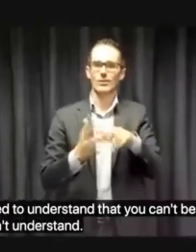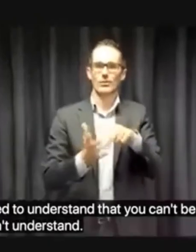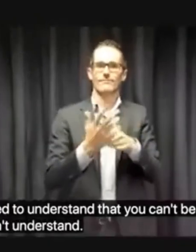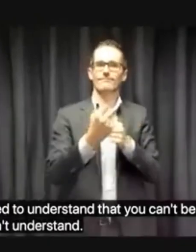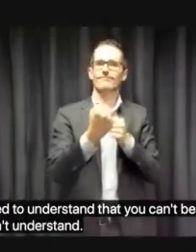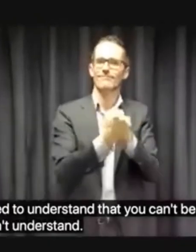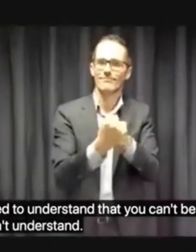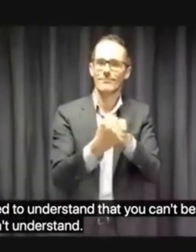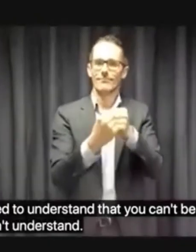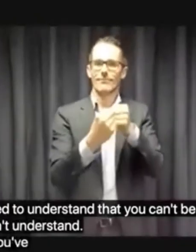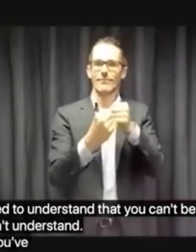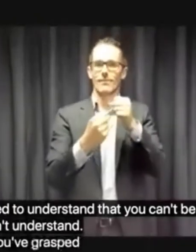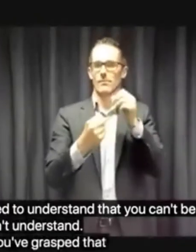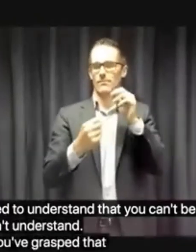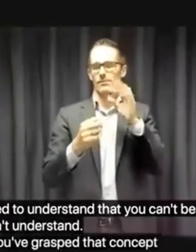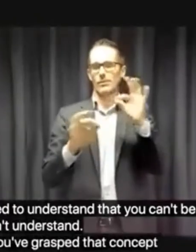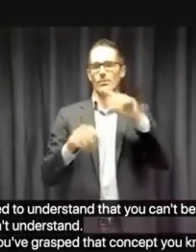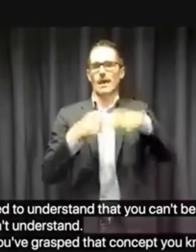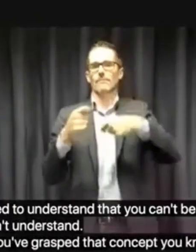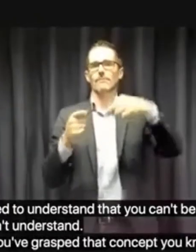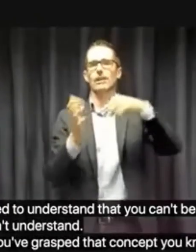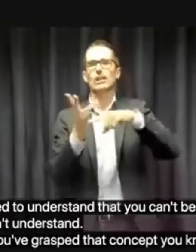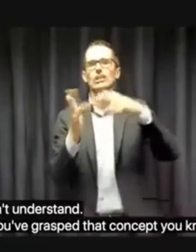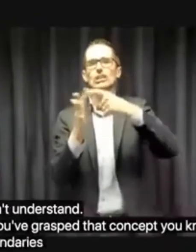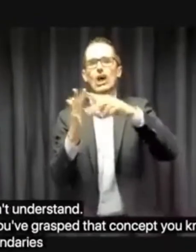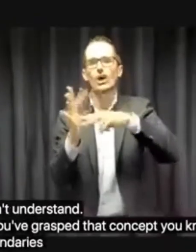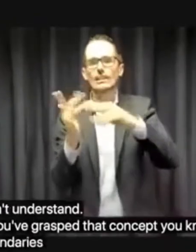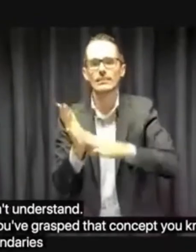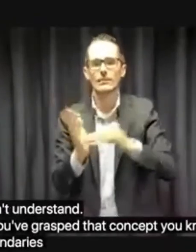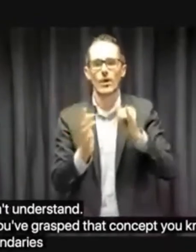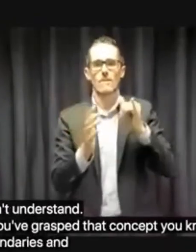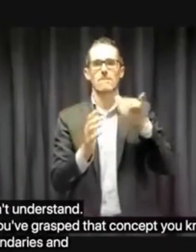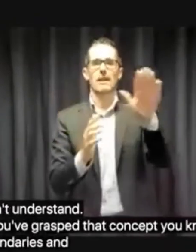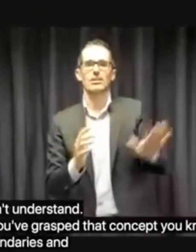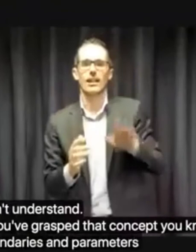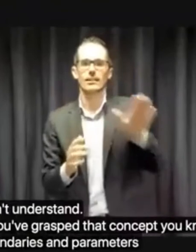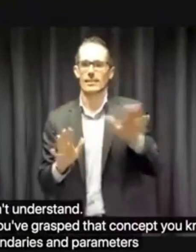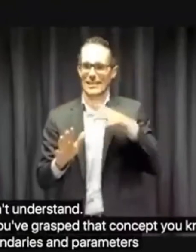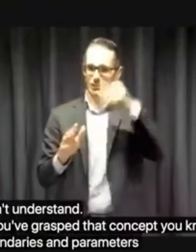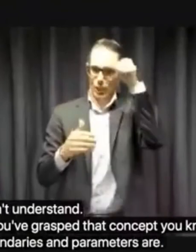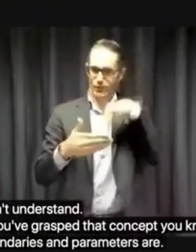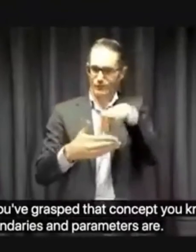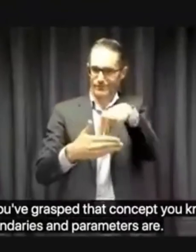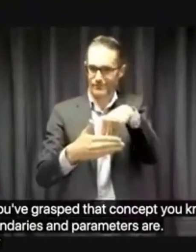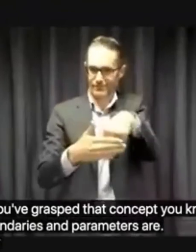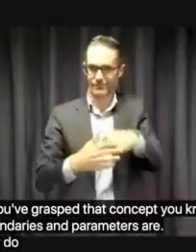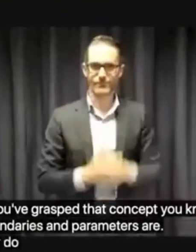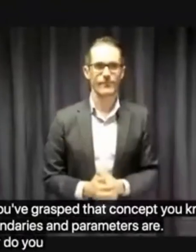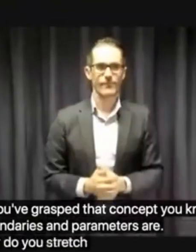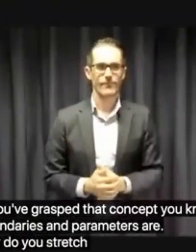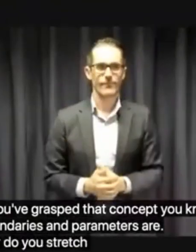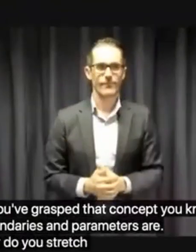parameters, how far do you stretch the parameters or boundaries, and you don't want to lean into